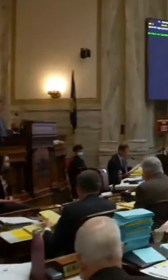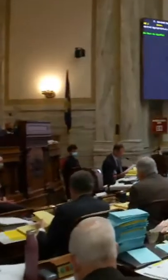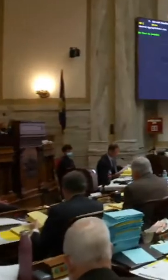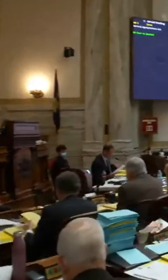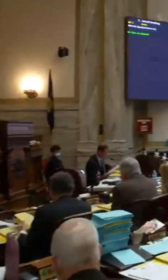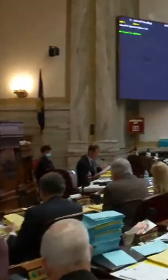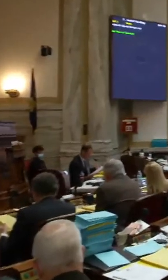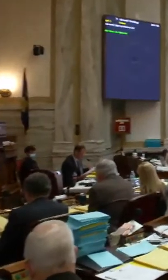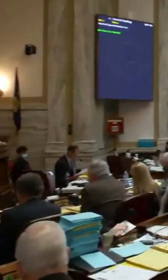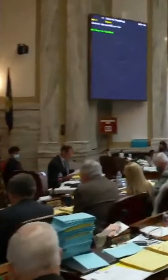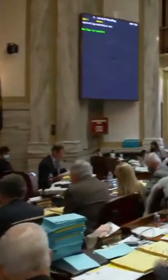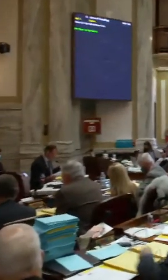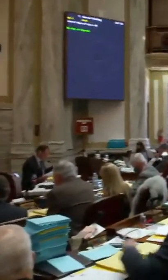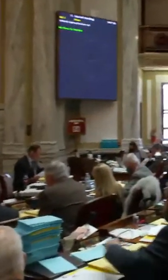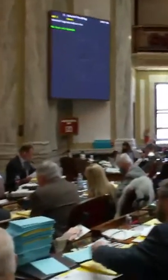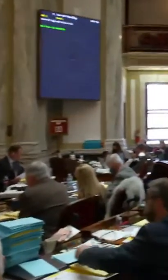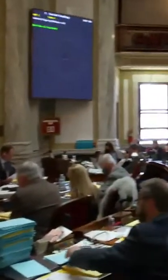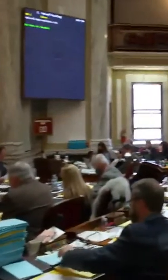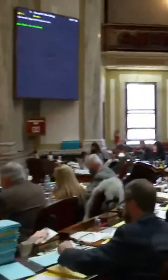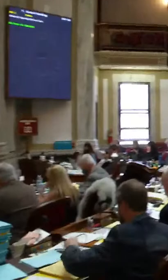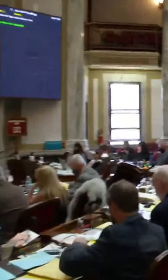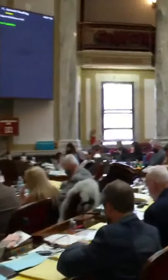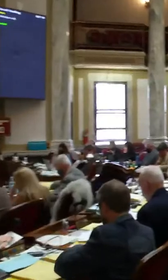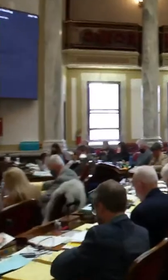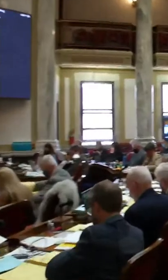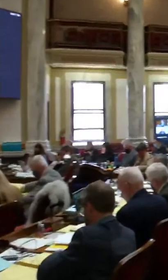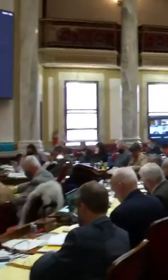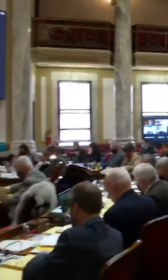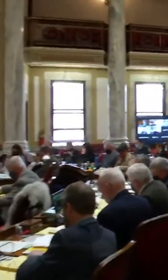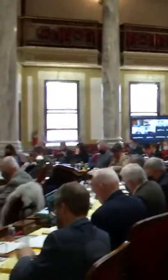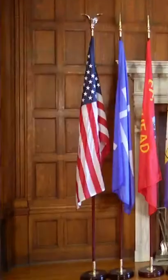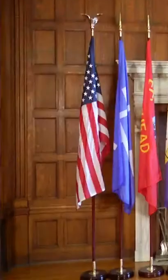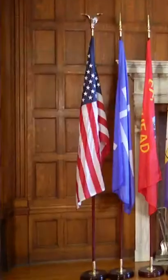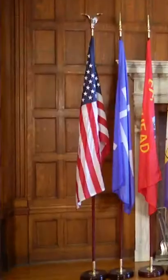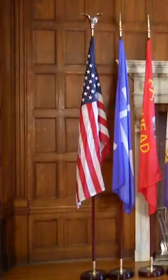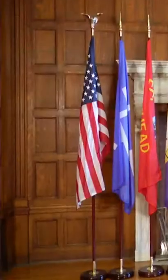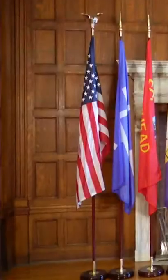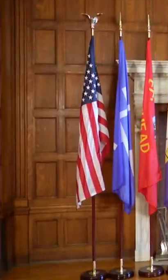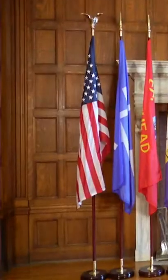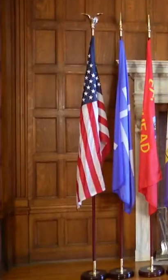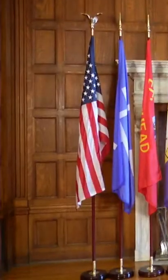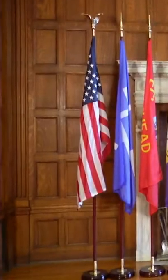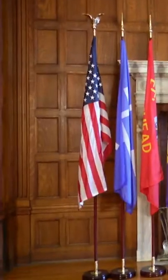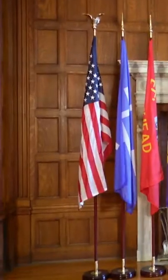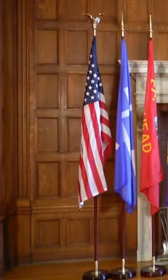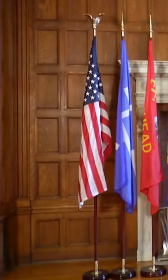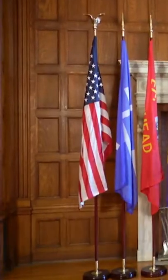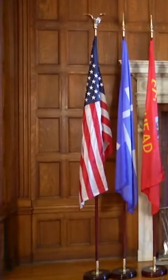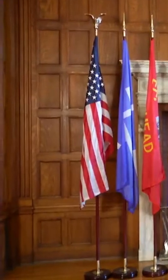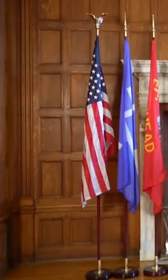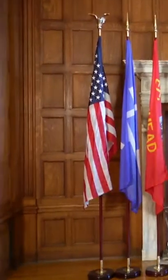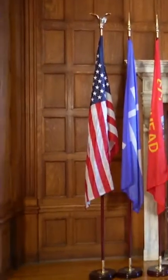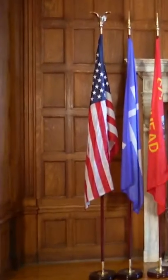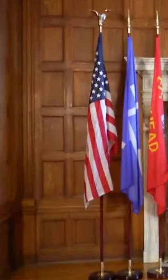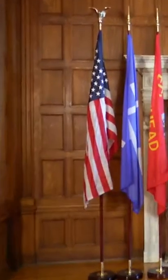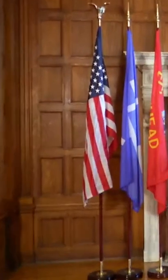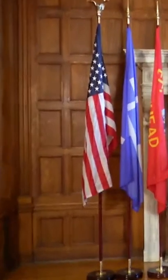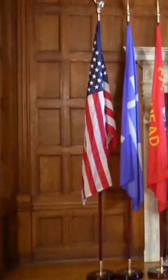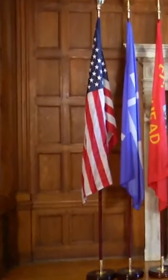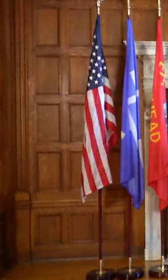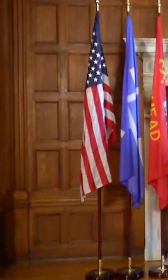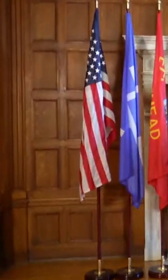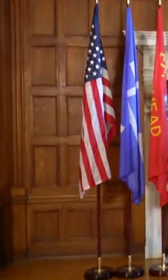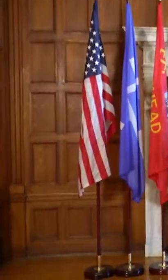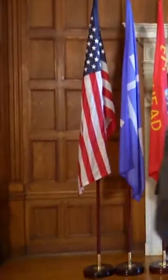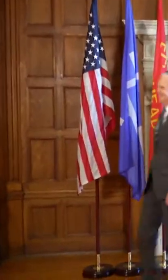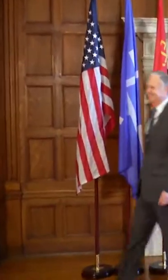House, 60-37, and is sent back to the Senate with amendments. This week, the conversation on wolf trapping landed